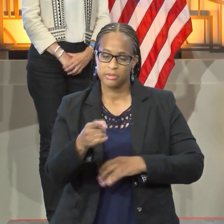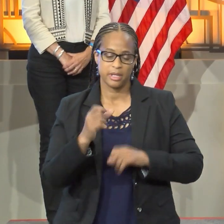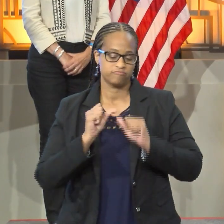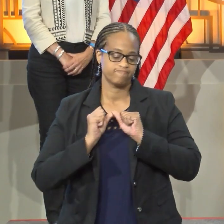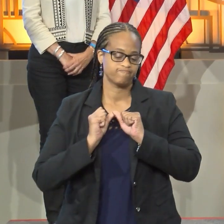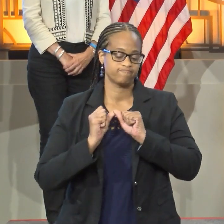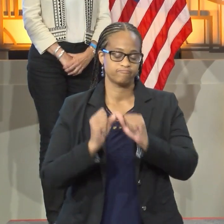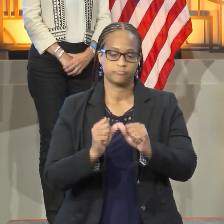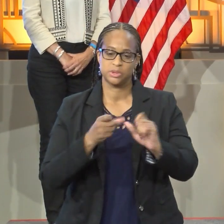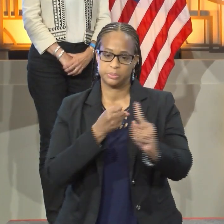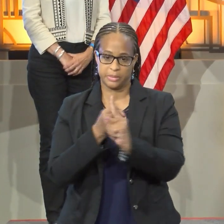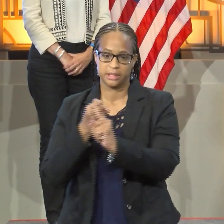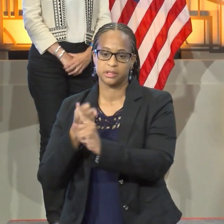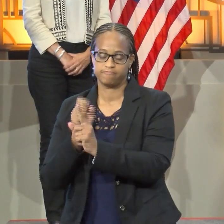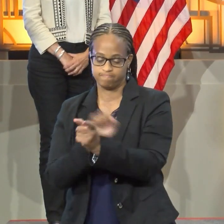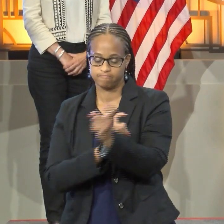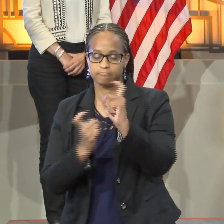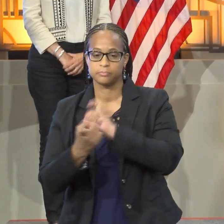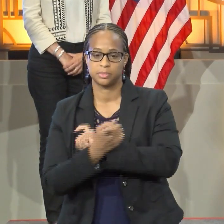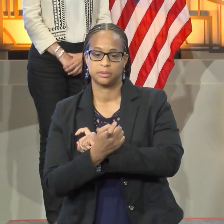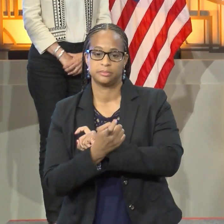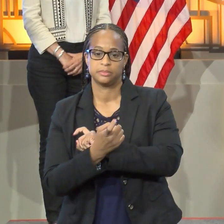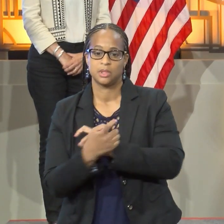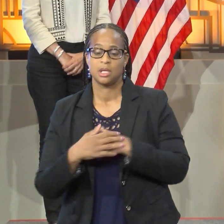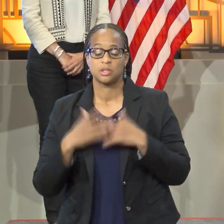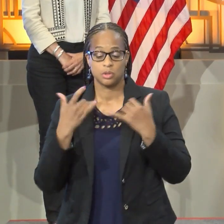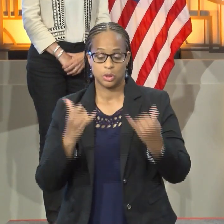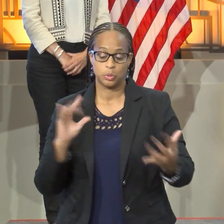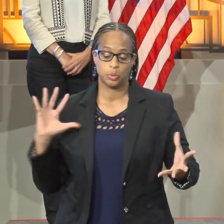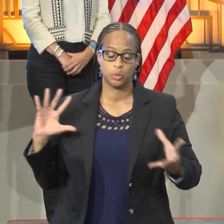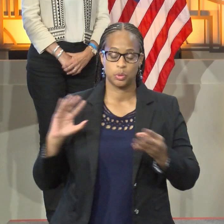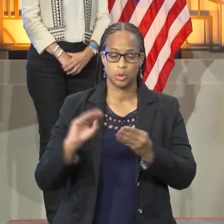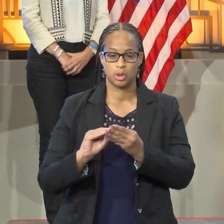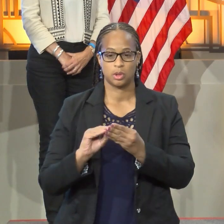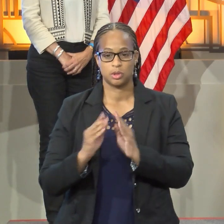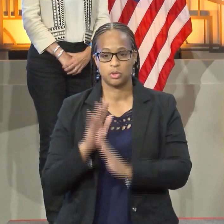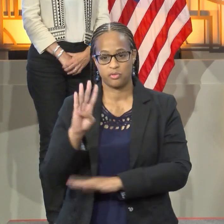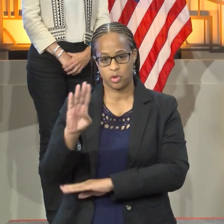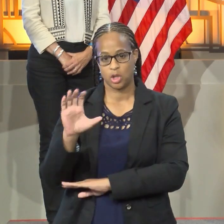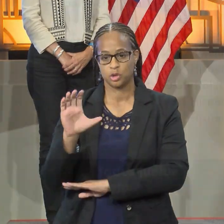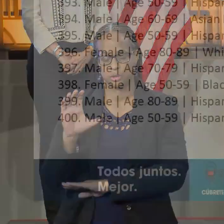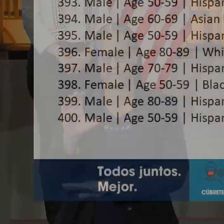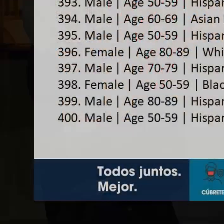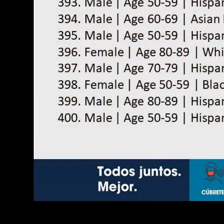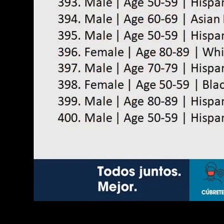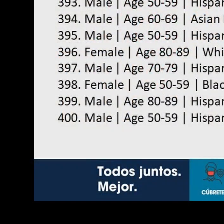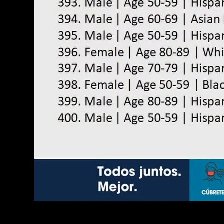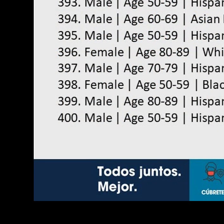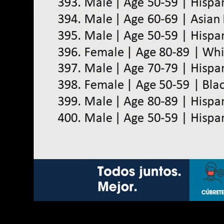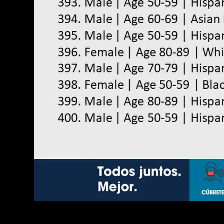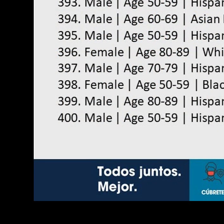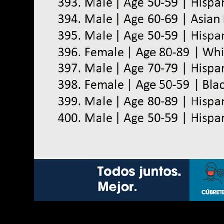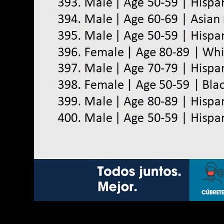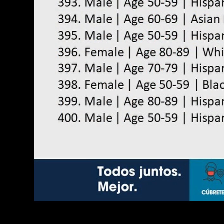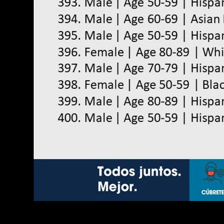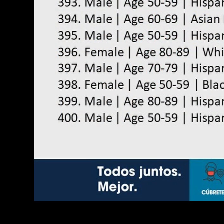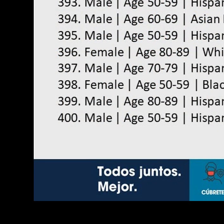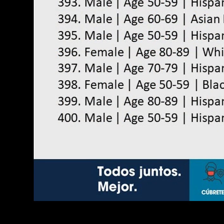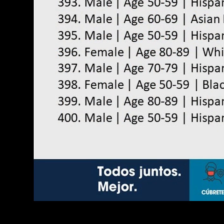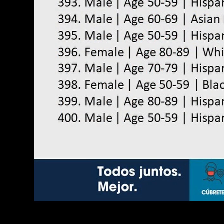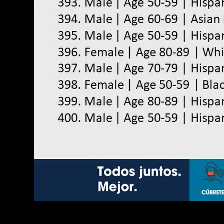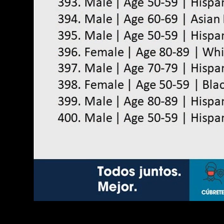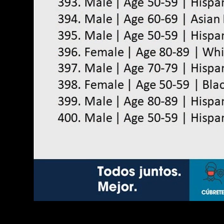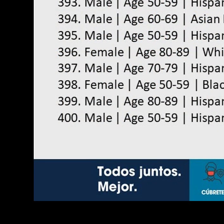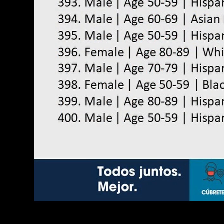permanently impacted. So that brings our total now to an even 400. Each death